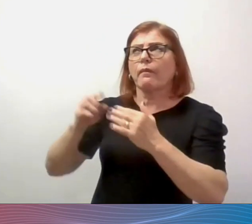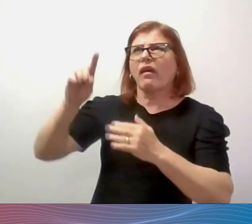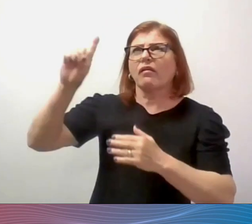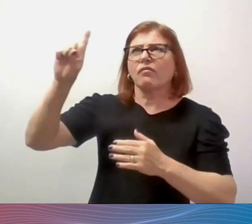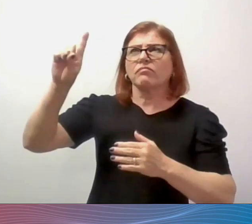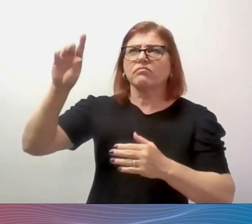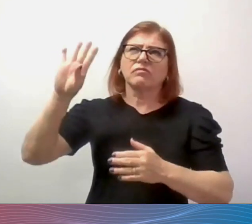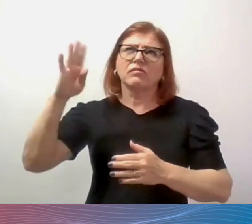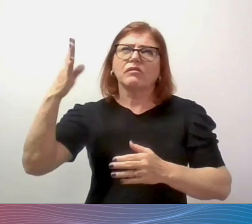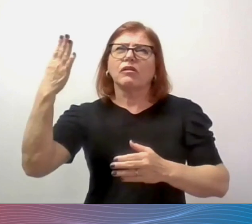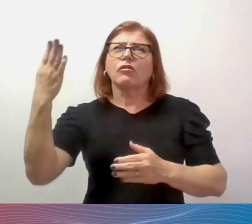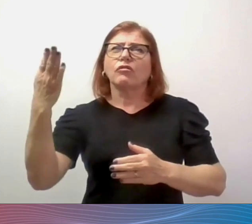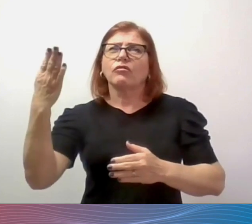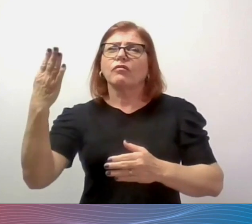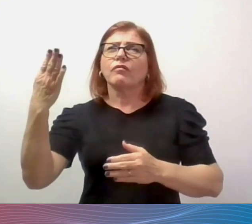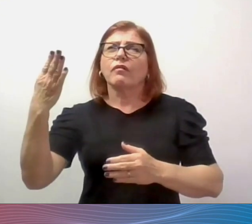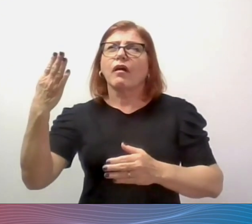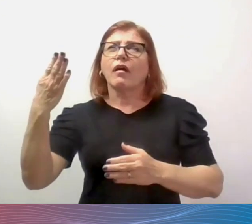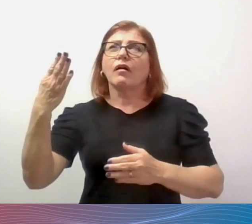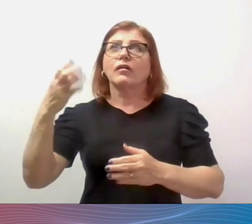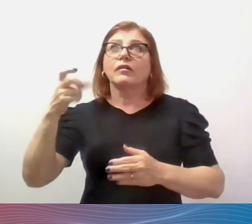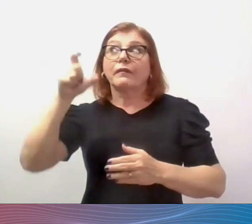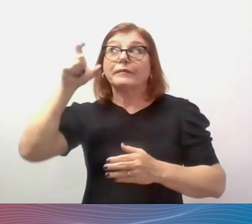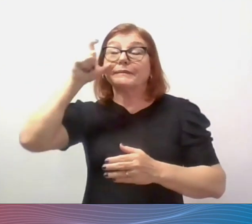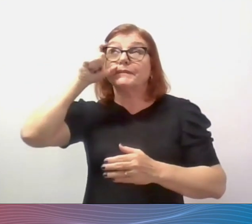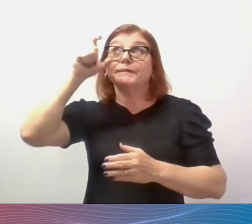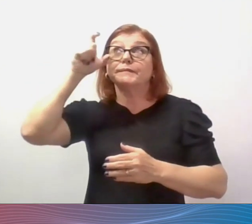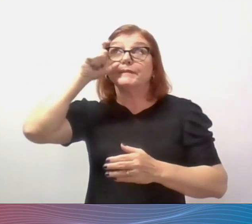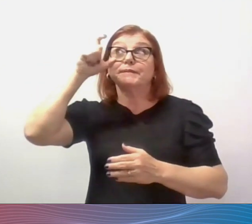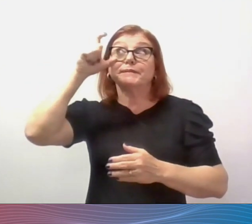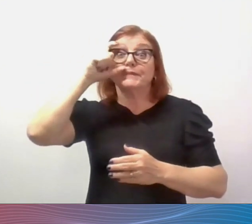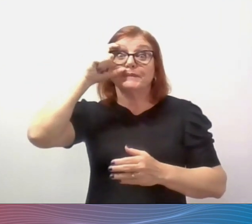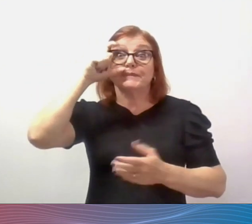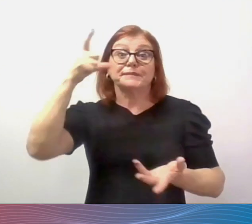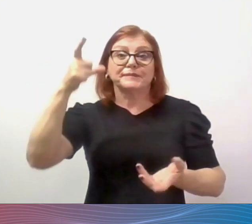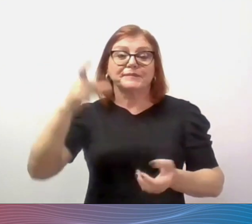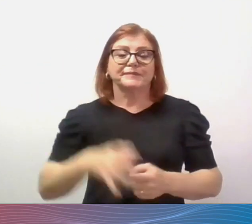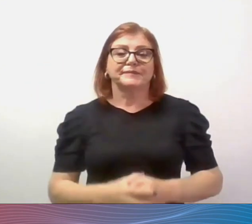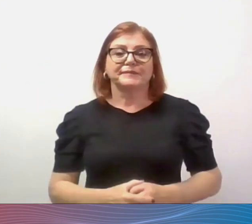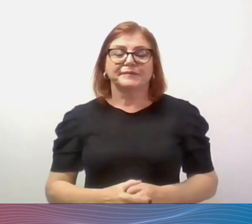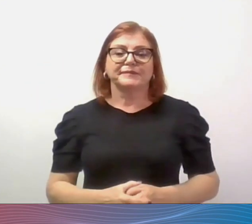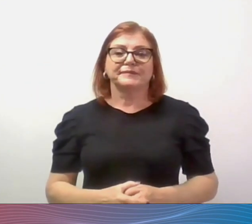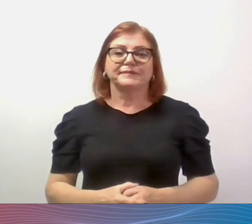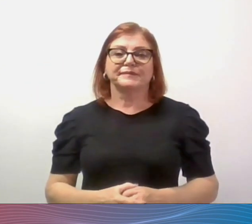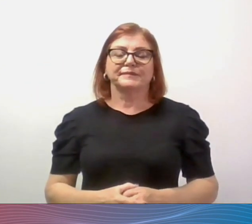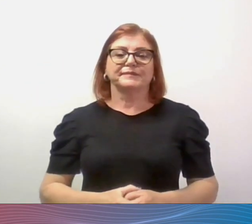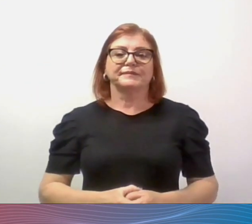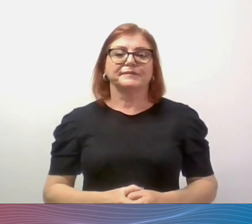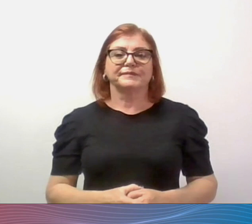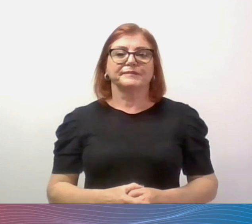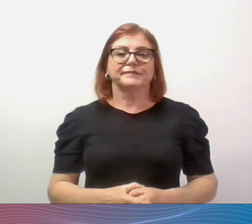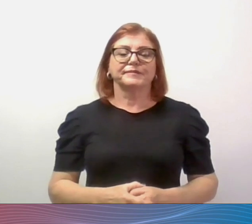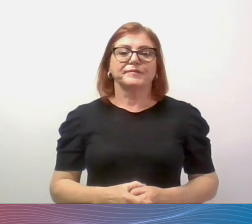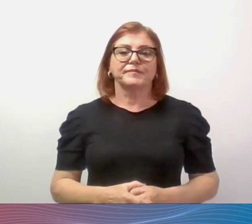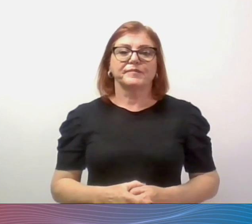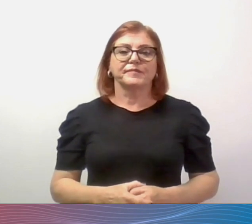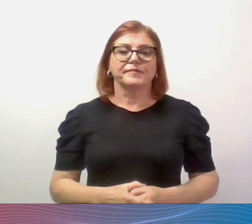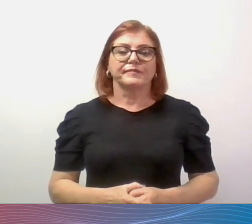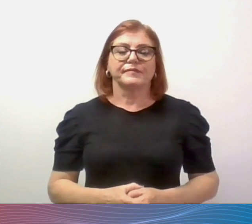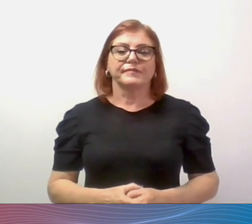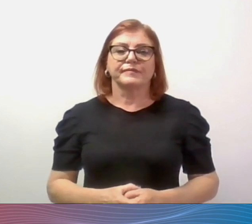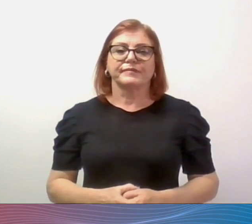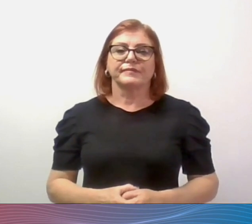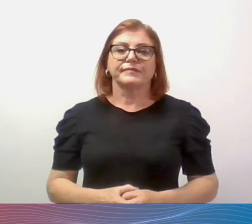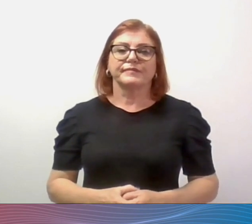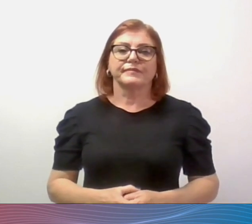mais. They go to these divinities with this covetousness to gain more. O